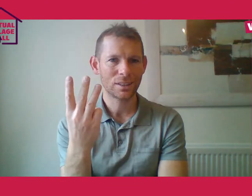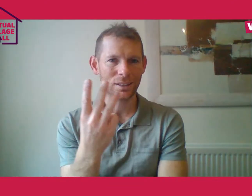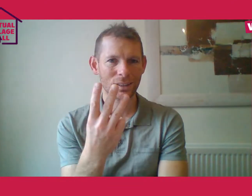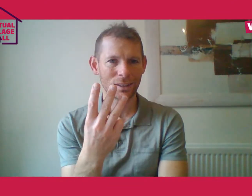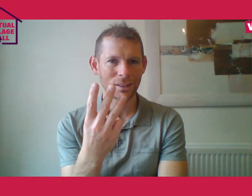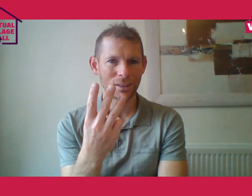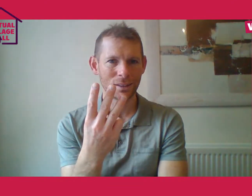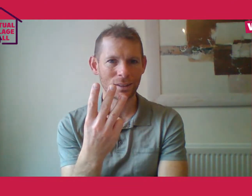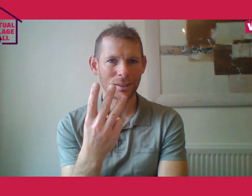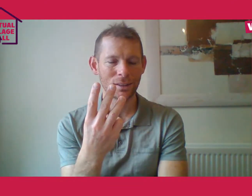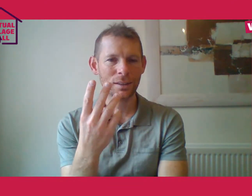13,